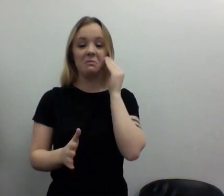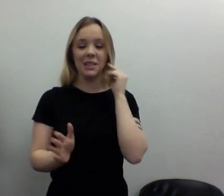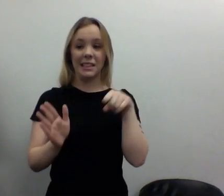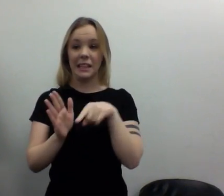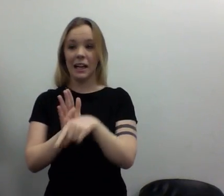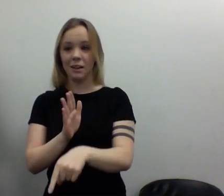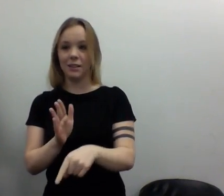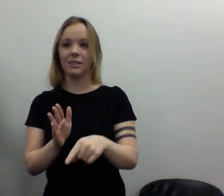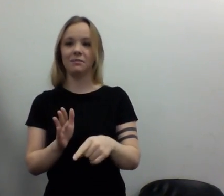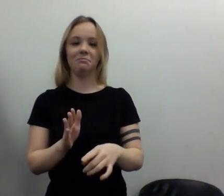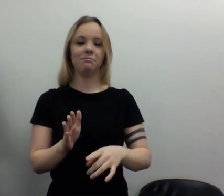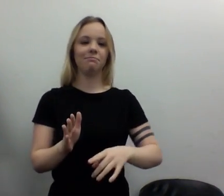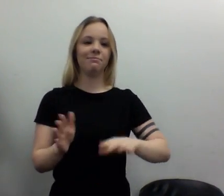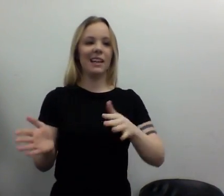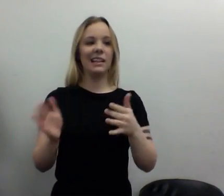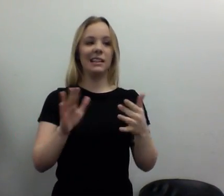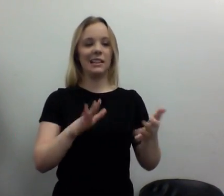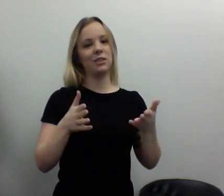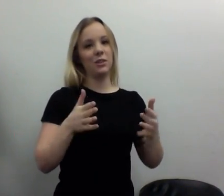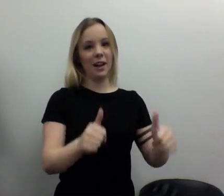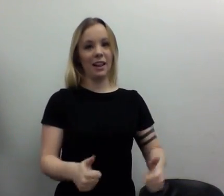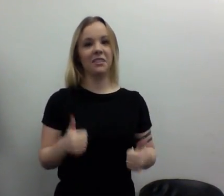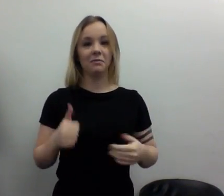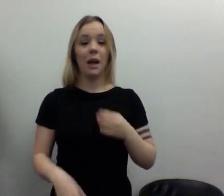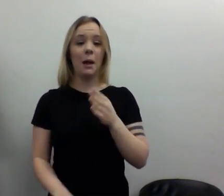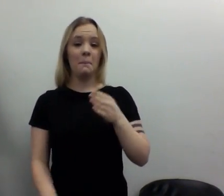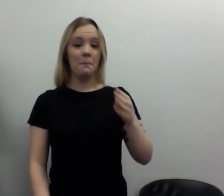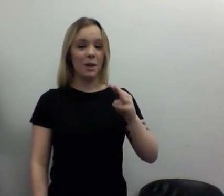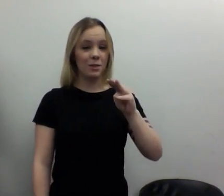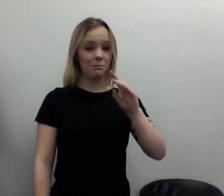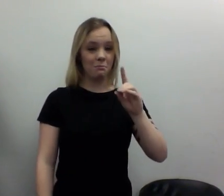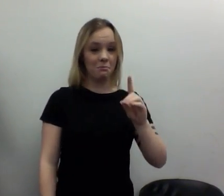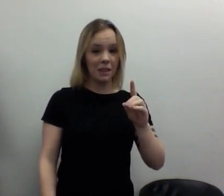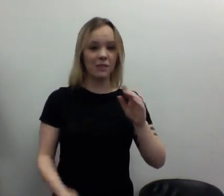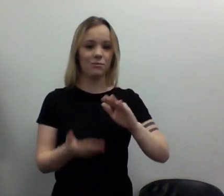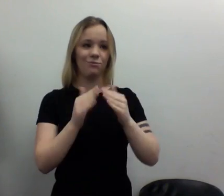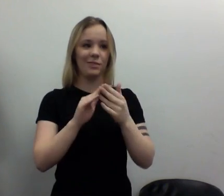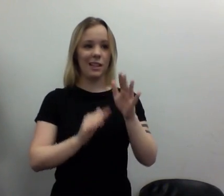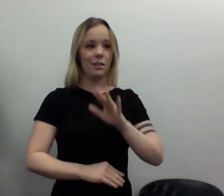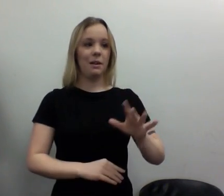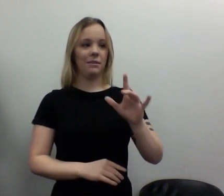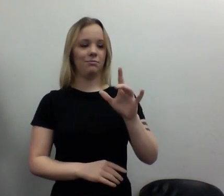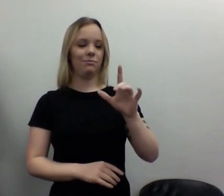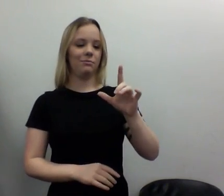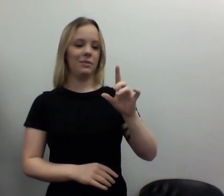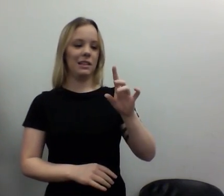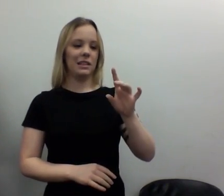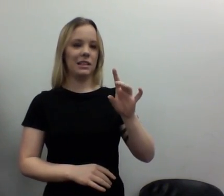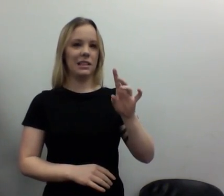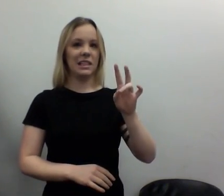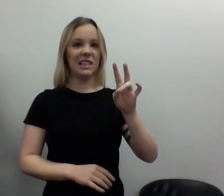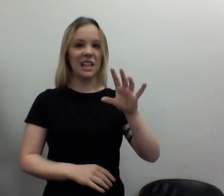Maryland, which is a town, says a small city of about 750,000 people. This year, Baltimore will have about 350